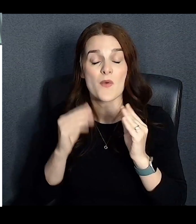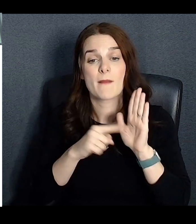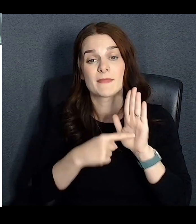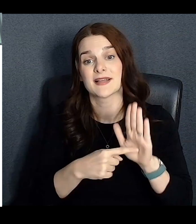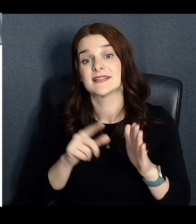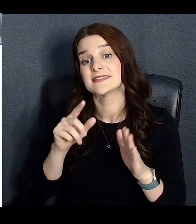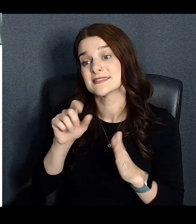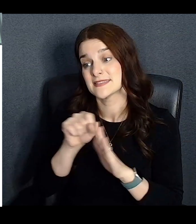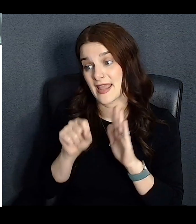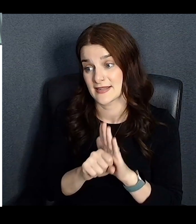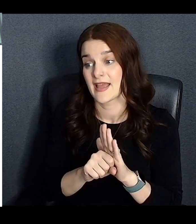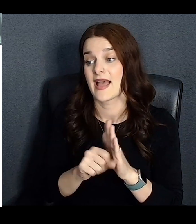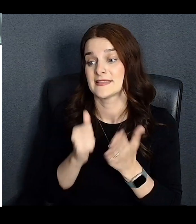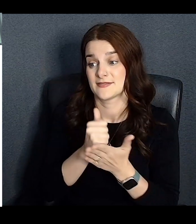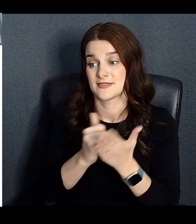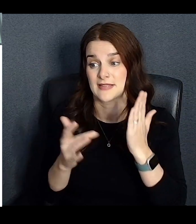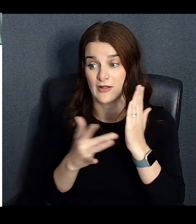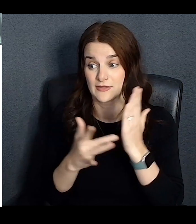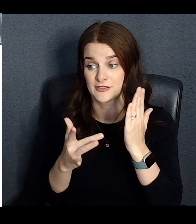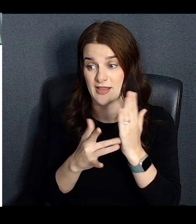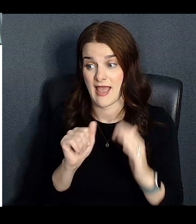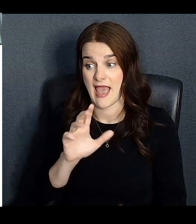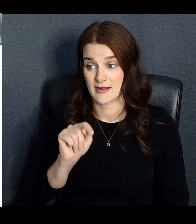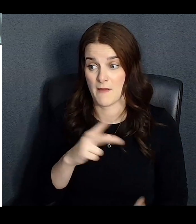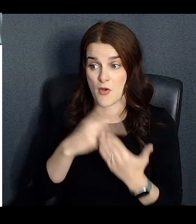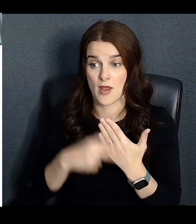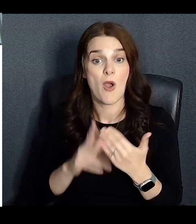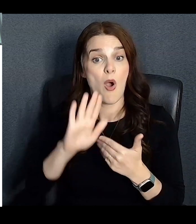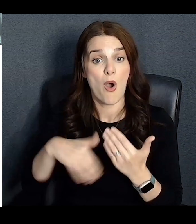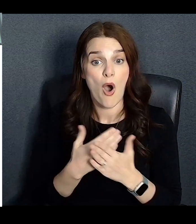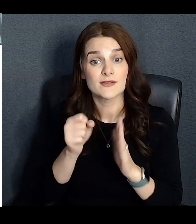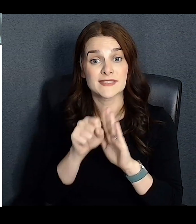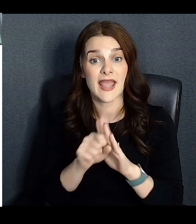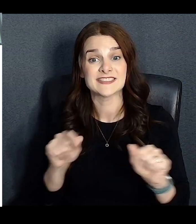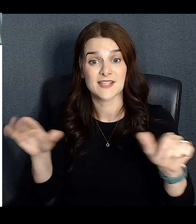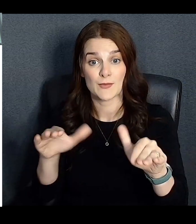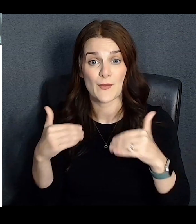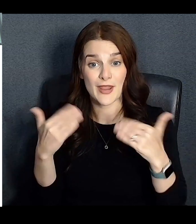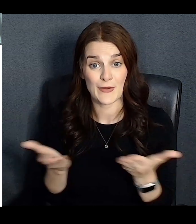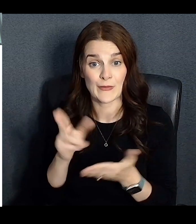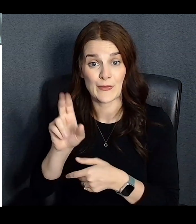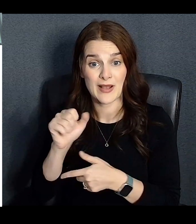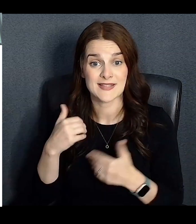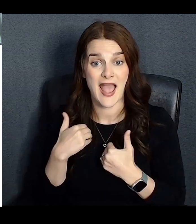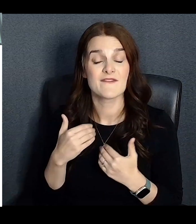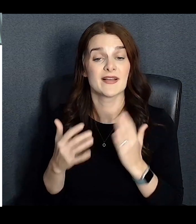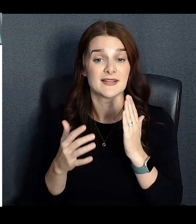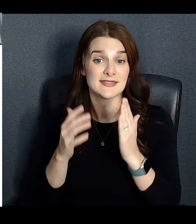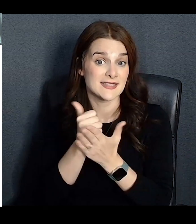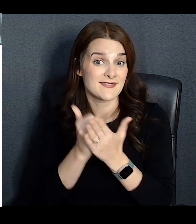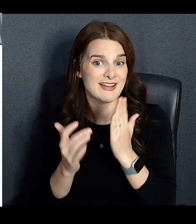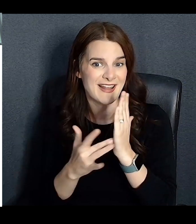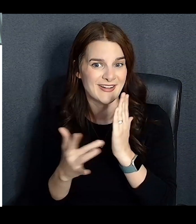State Assistive Technology Act program for the Commonwealth of Pennsylvania. So every state and territory in the US has an